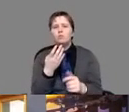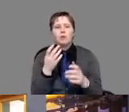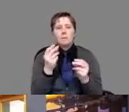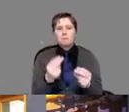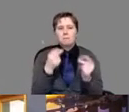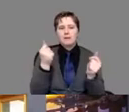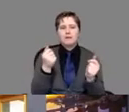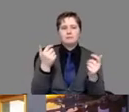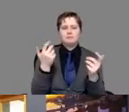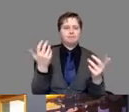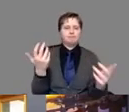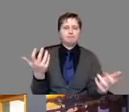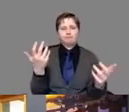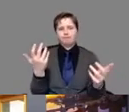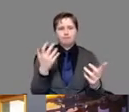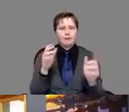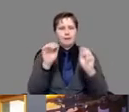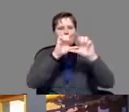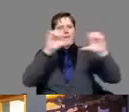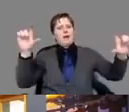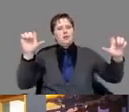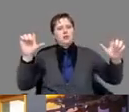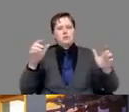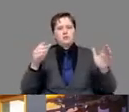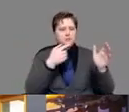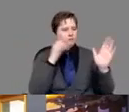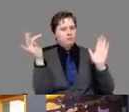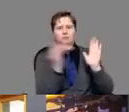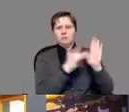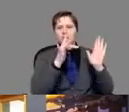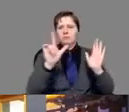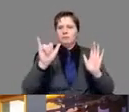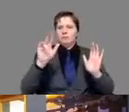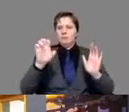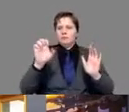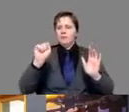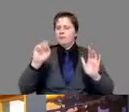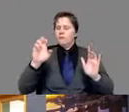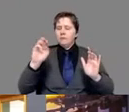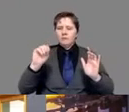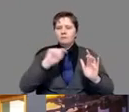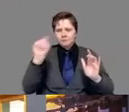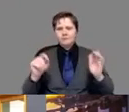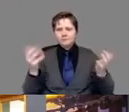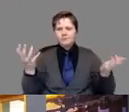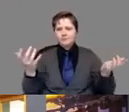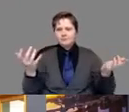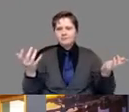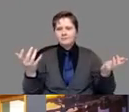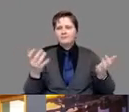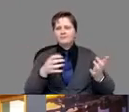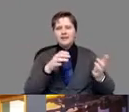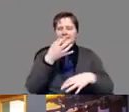immediate kind of banner spaces that would direct you to live stream Toledo, which is just, it's really,